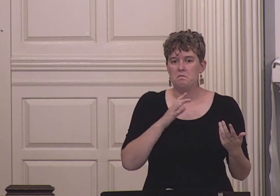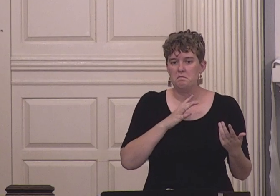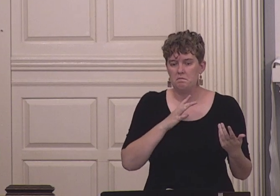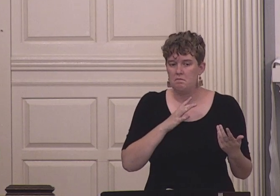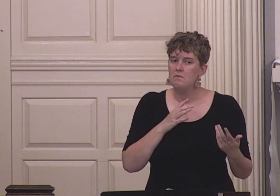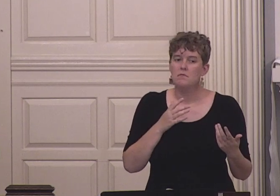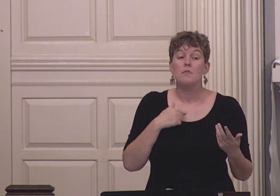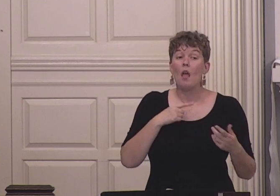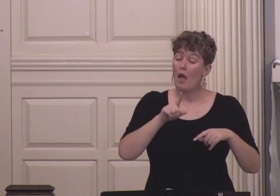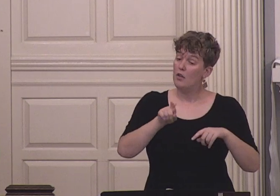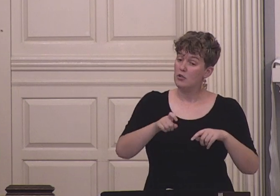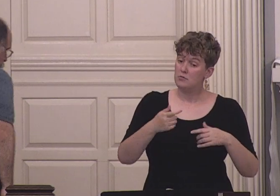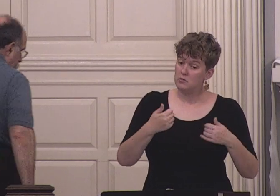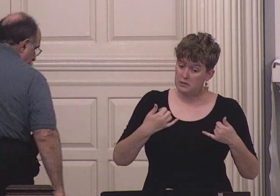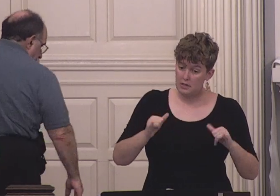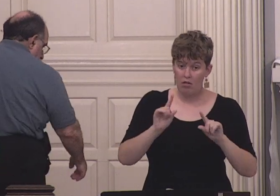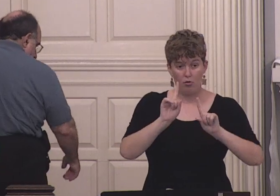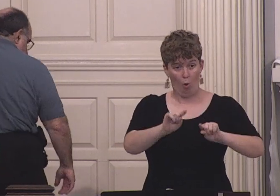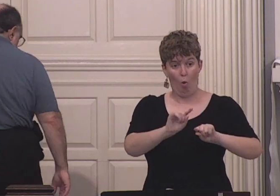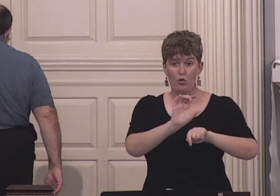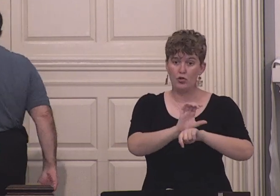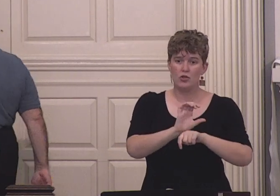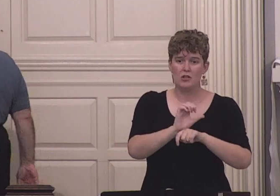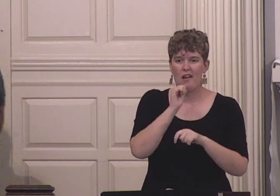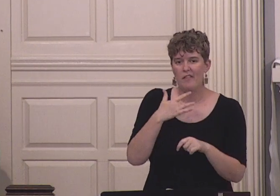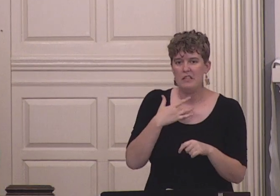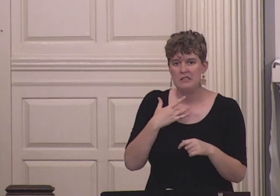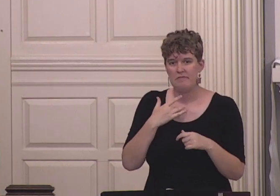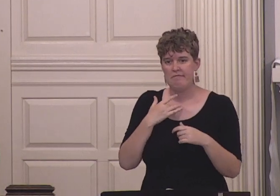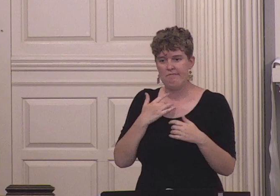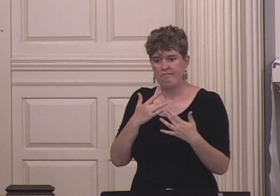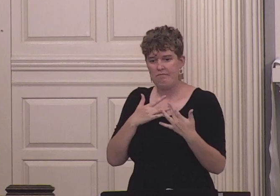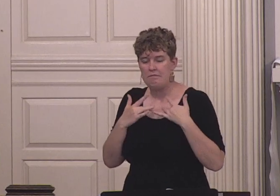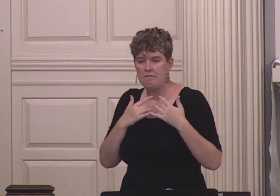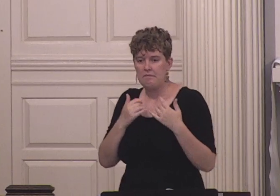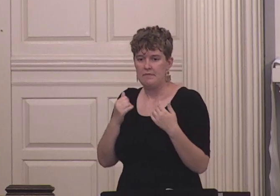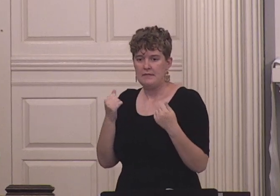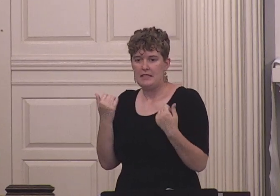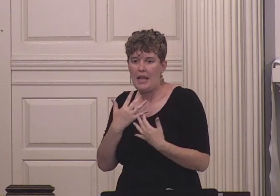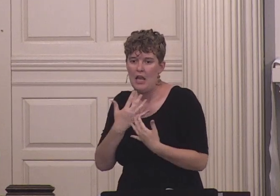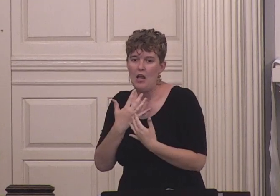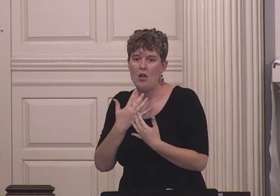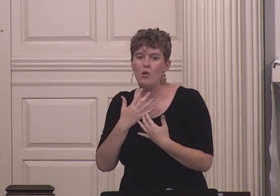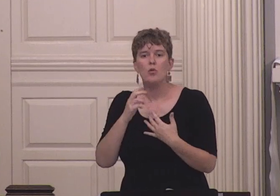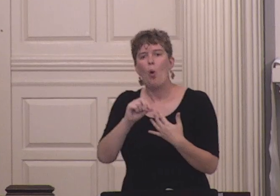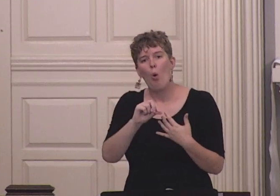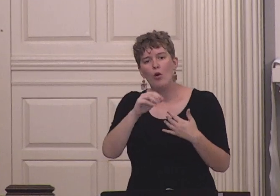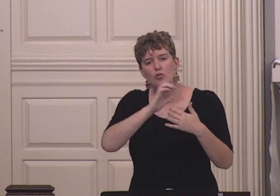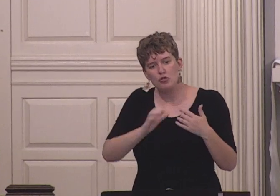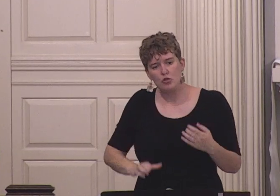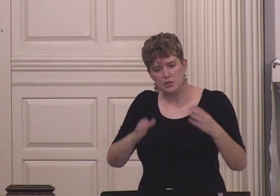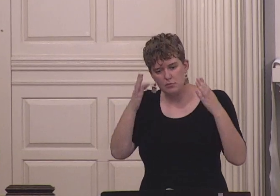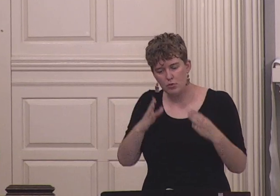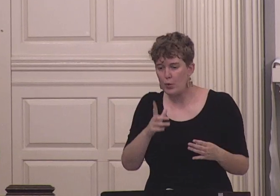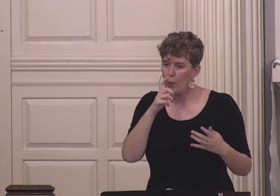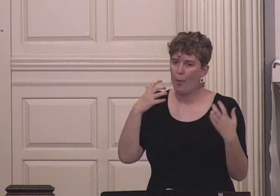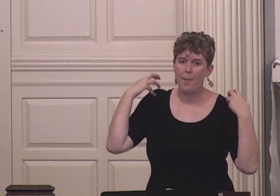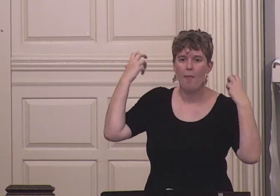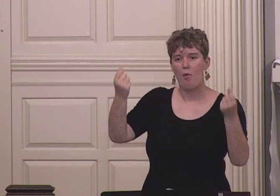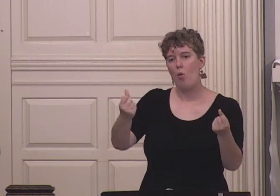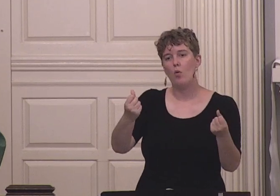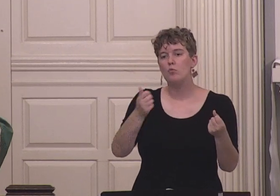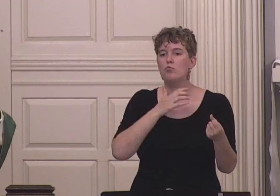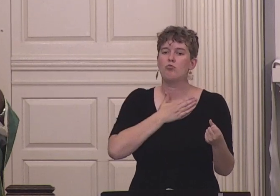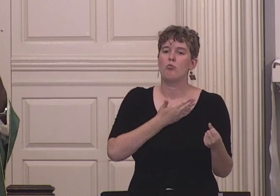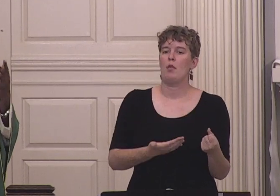Christian witness, not be cowardly. A Christian is one that is bold, that is ready to live one's Christian